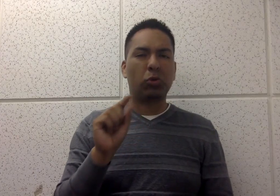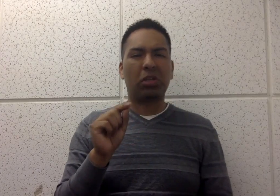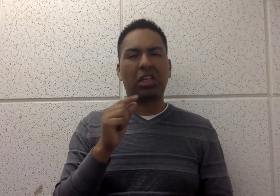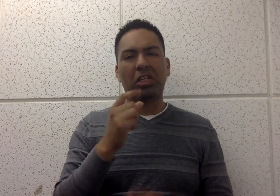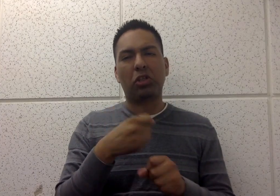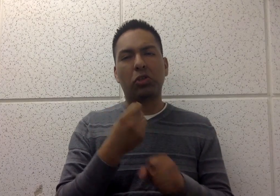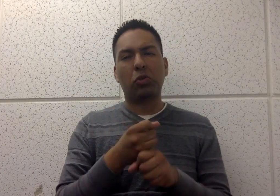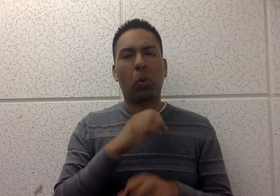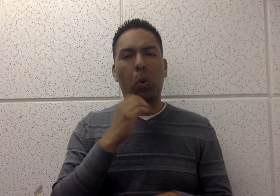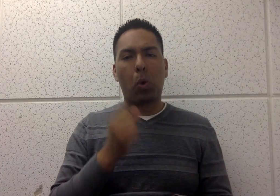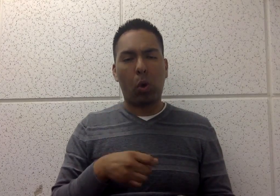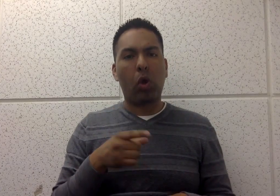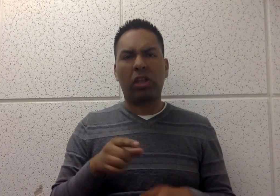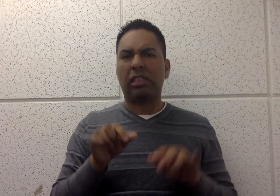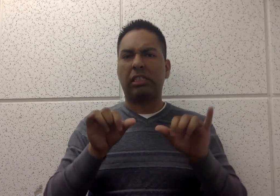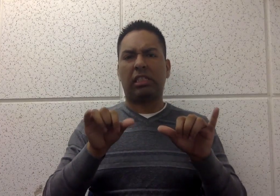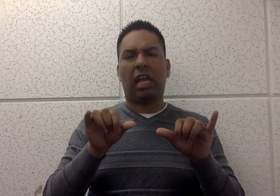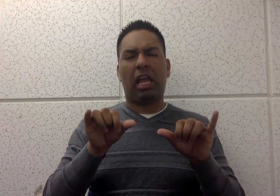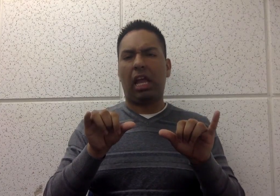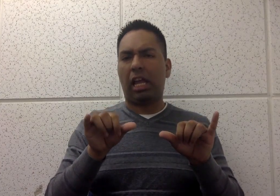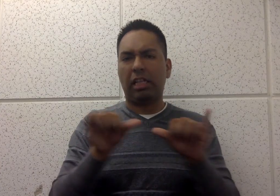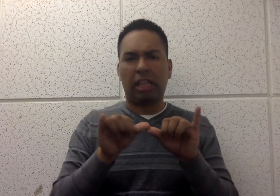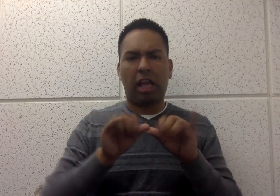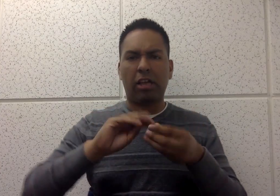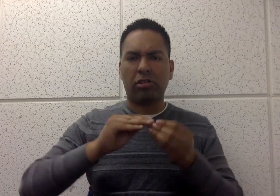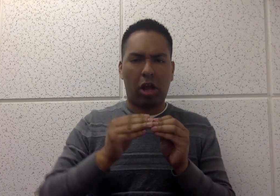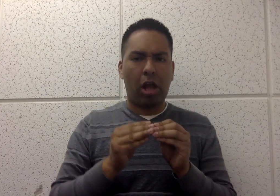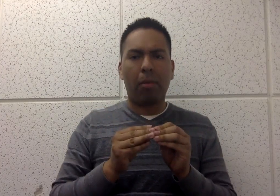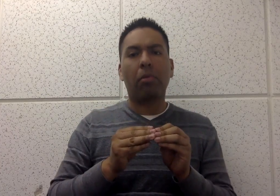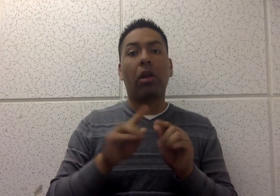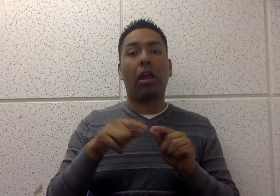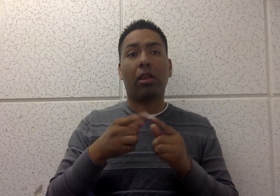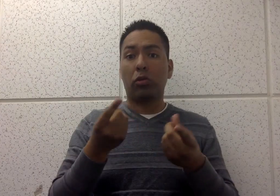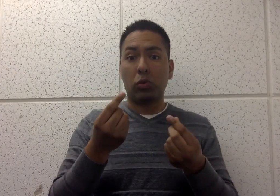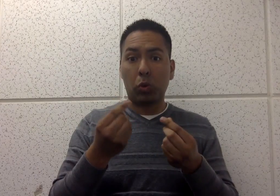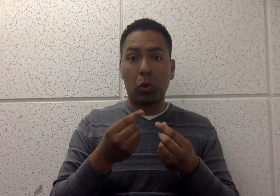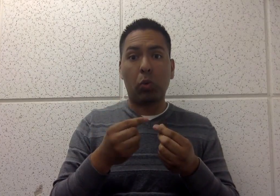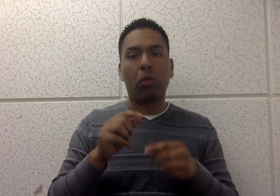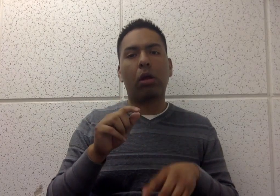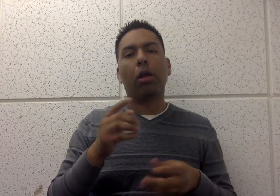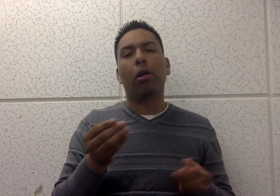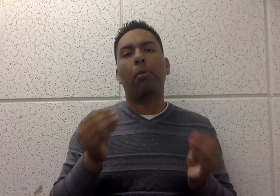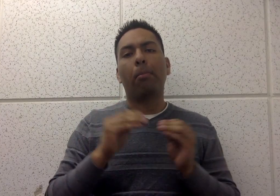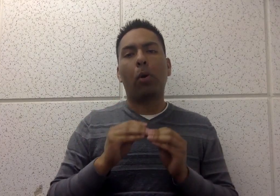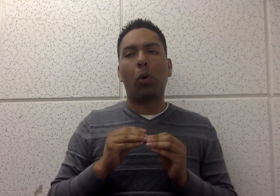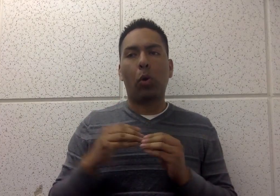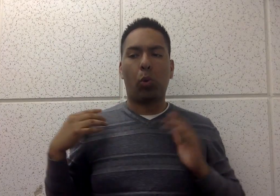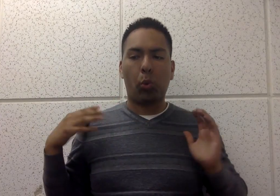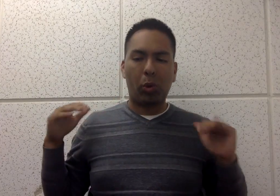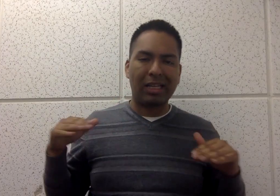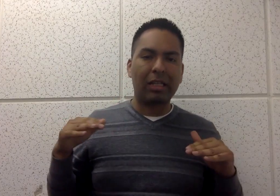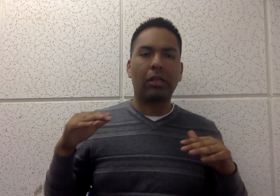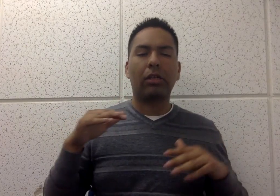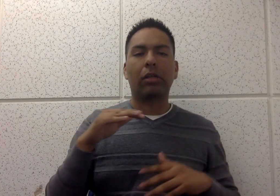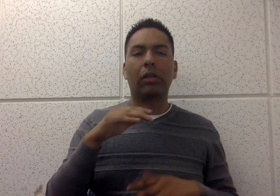of ants that they start to reproduce, that is to send more winged queens and males to that year's mating